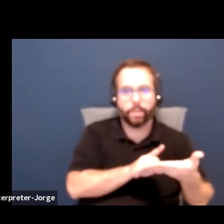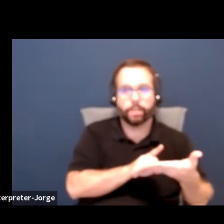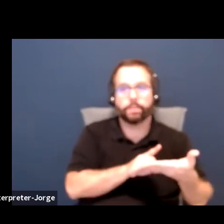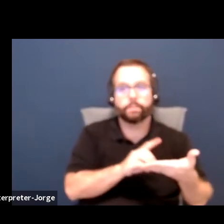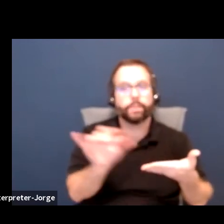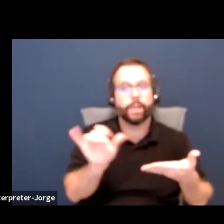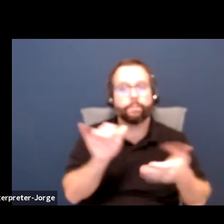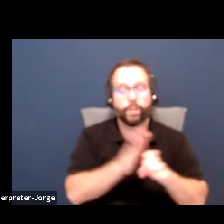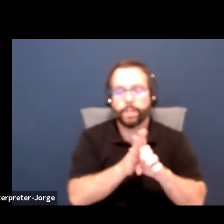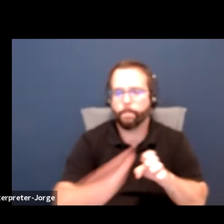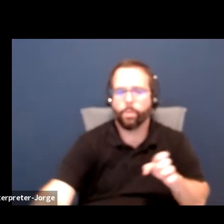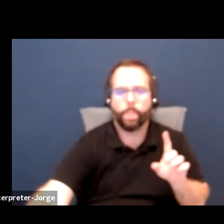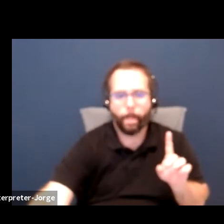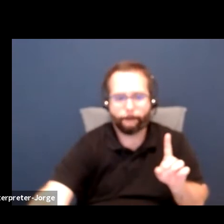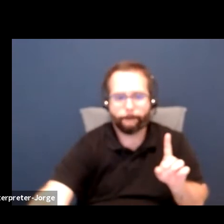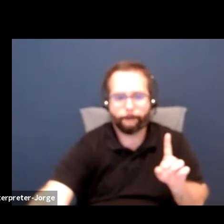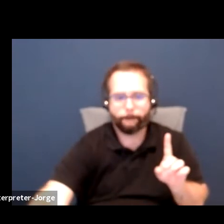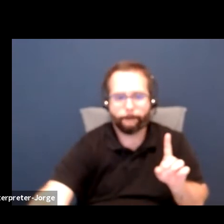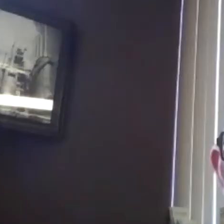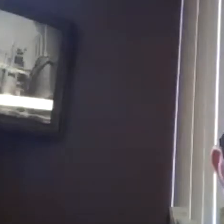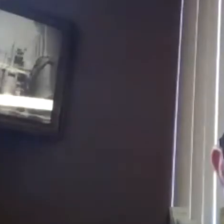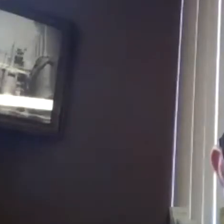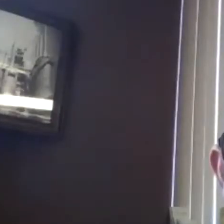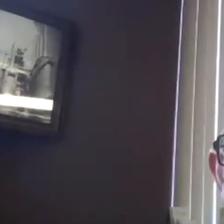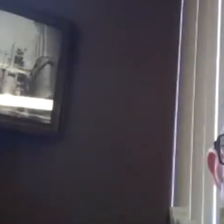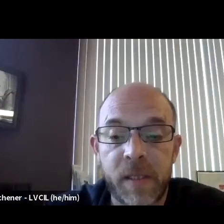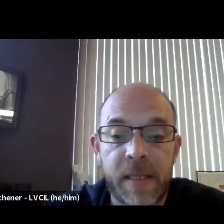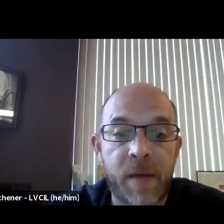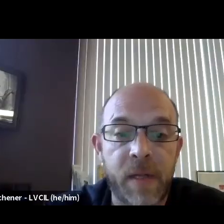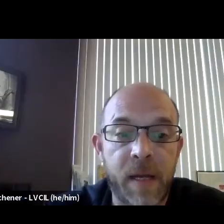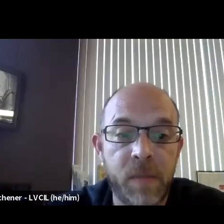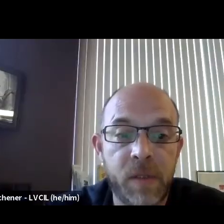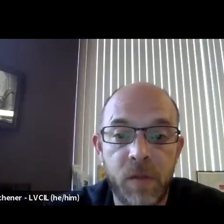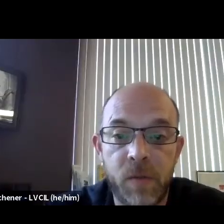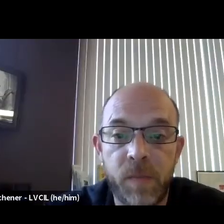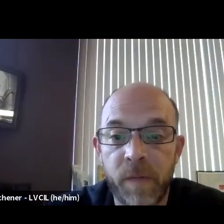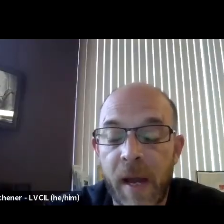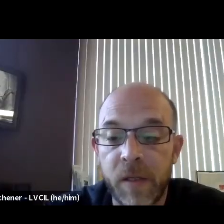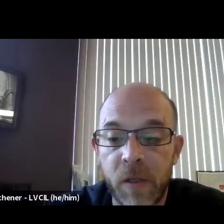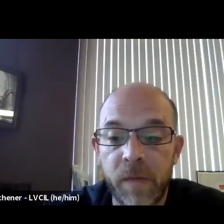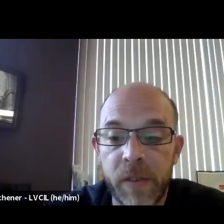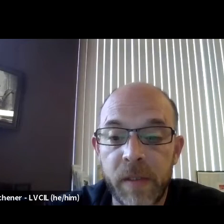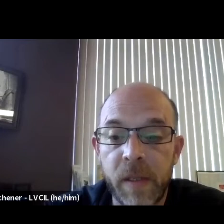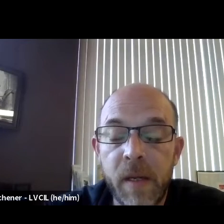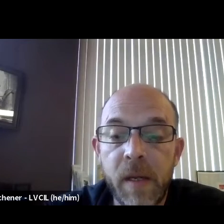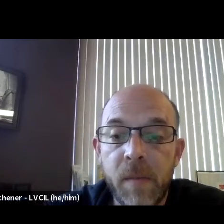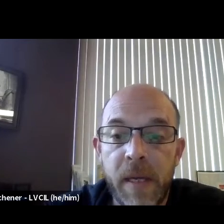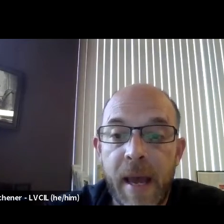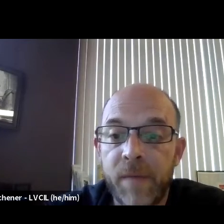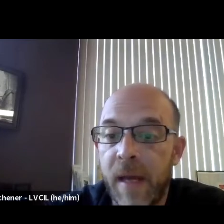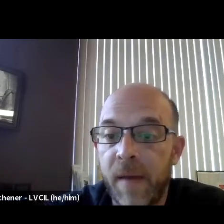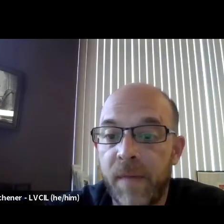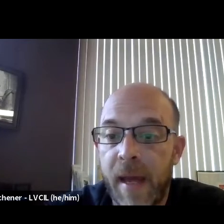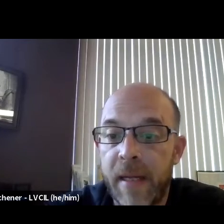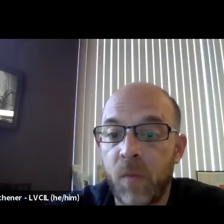budget, you have to budget time for program evaluation. It's not just the staff time to provide the services, but